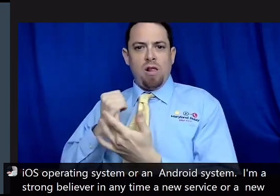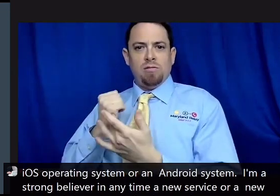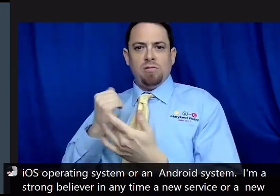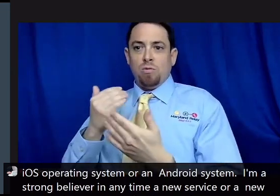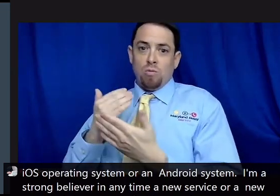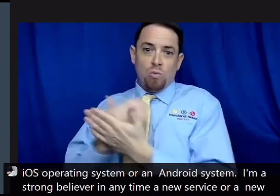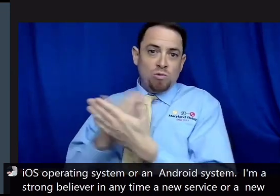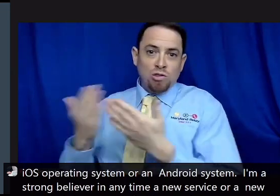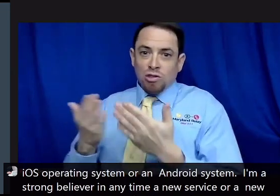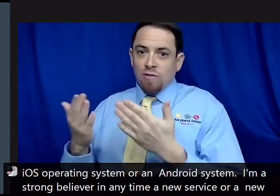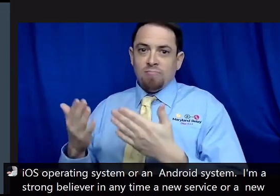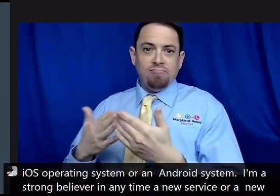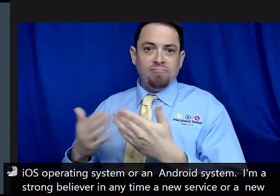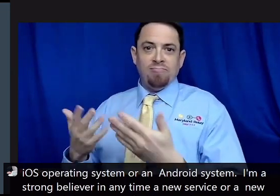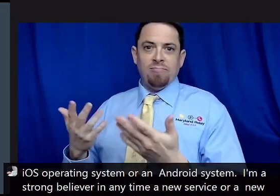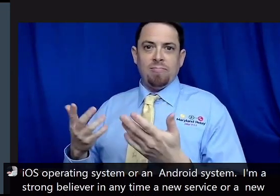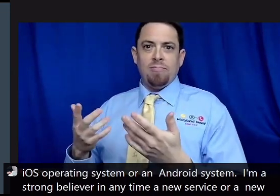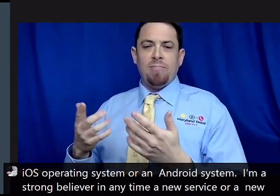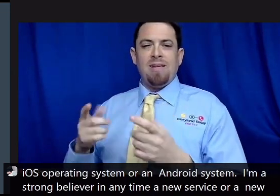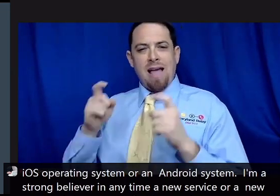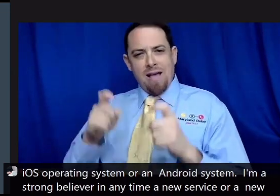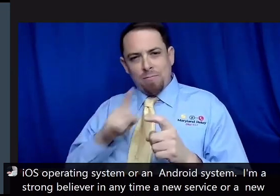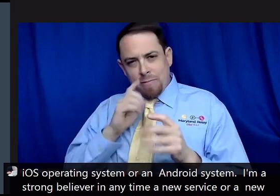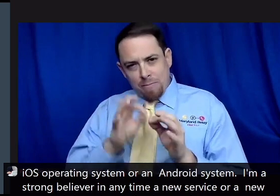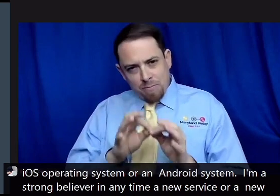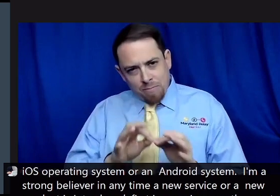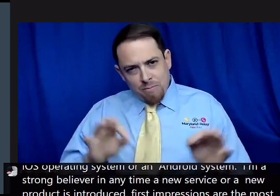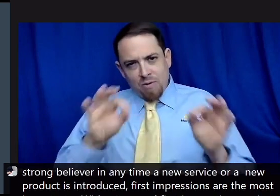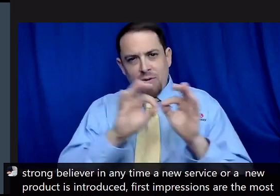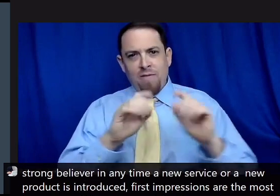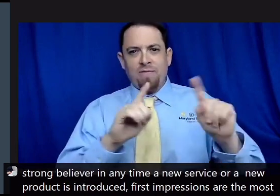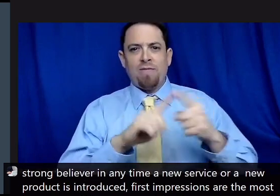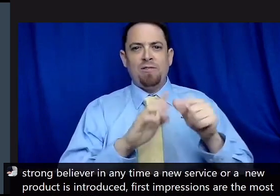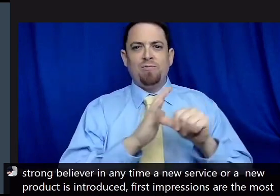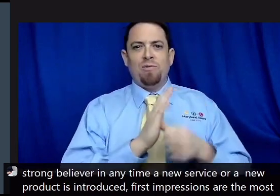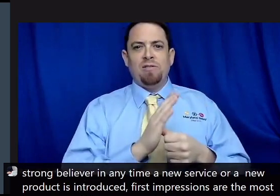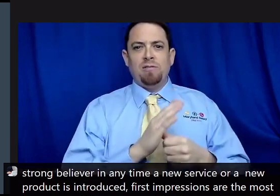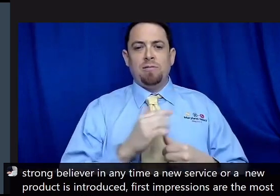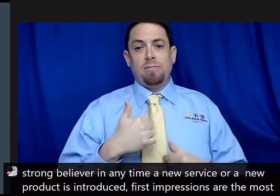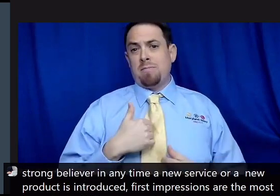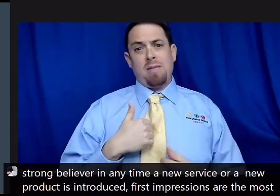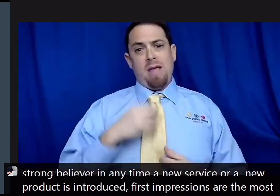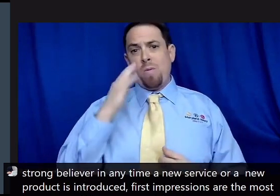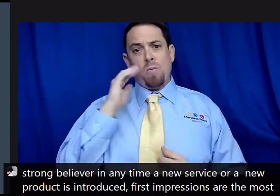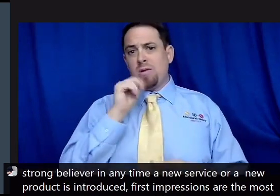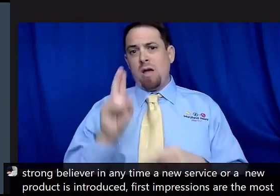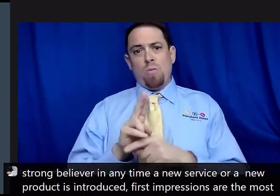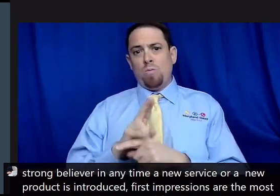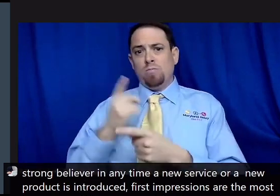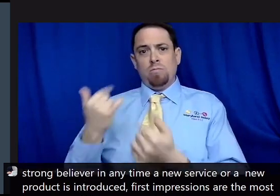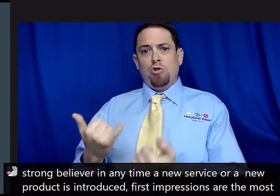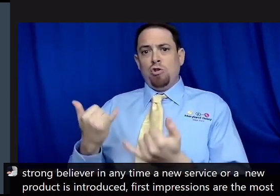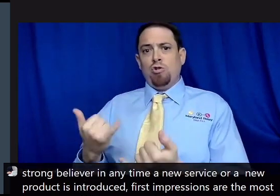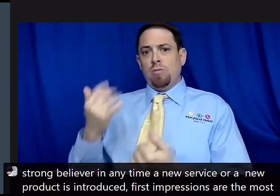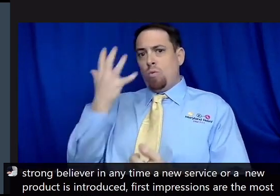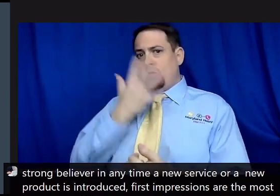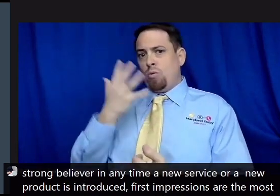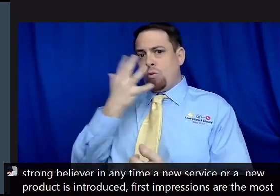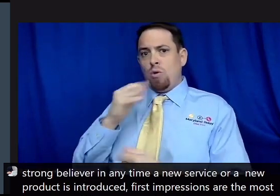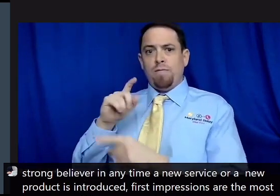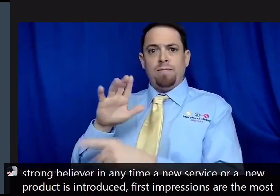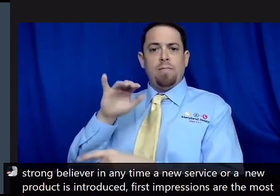Without a good first impression, you're not going to have a strong, confident adoption of any new technology. So first impressions are mission